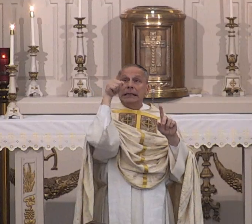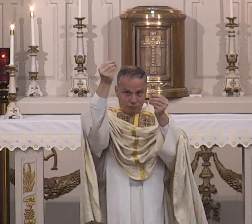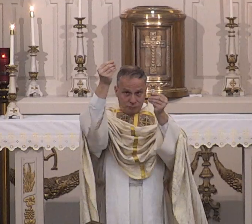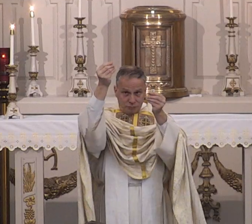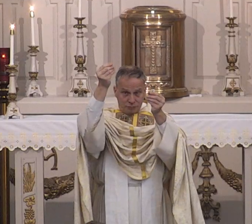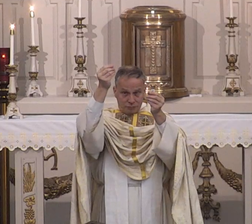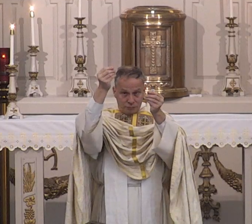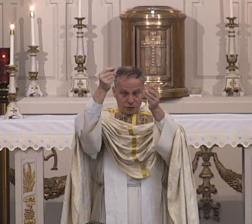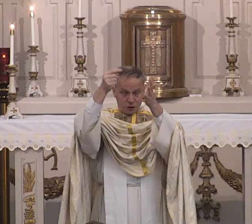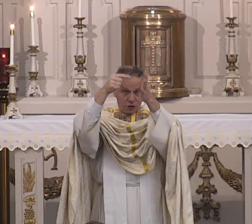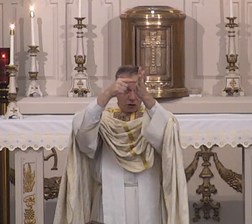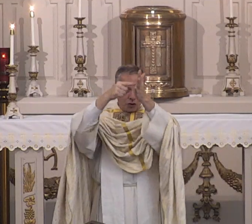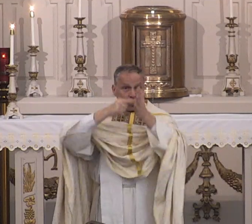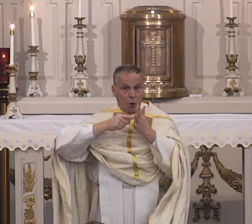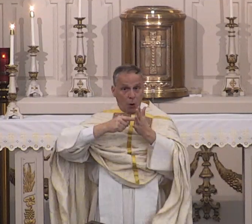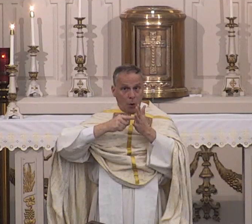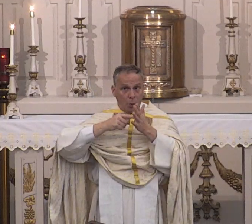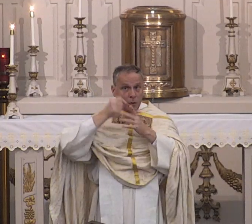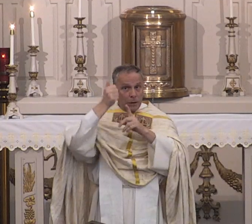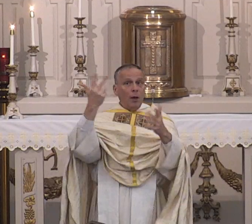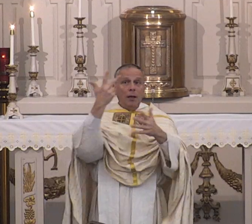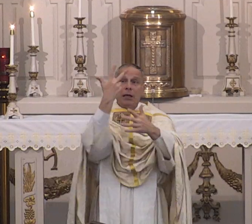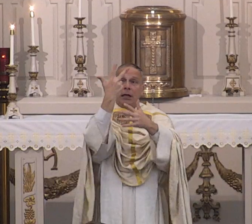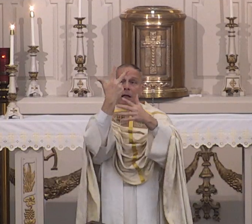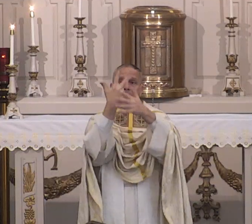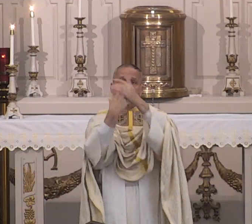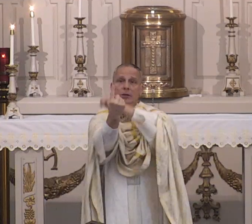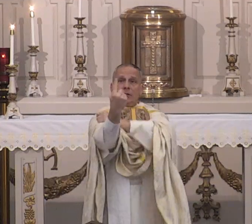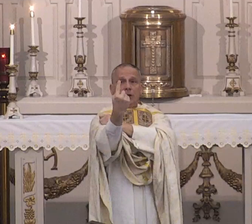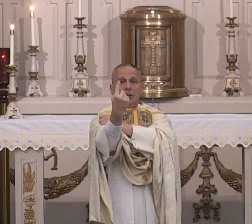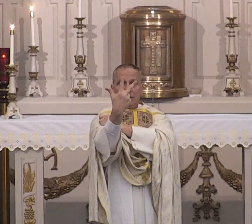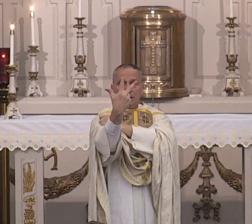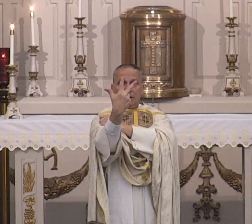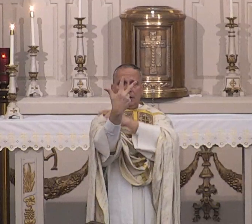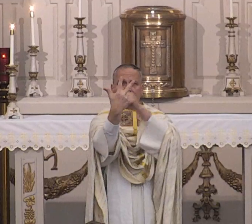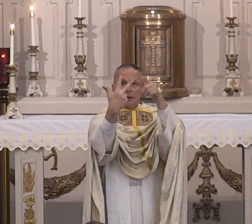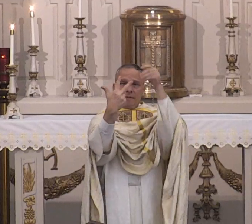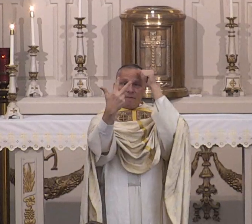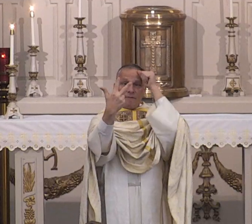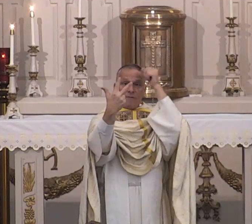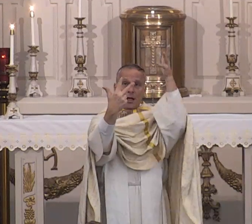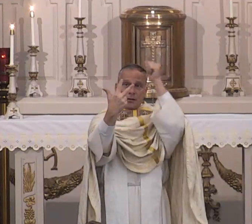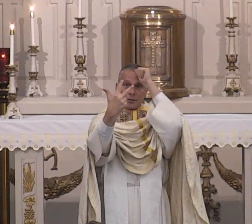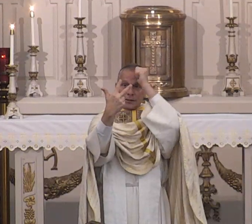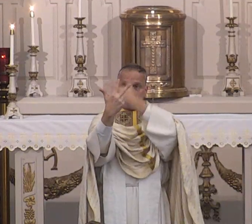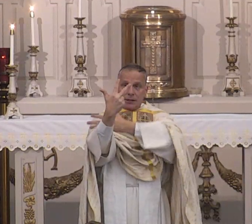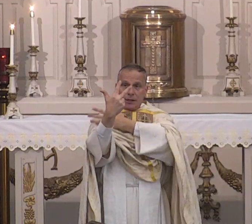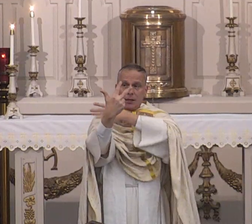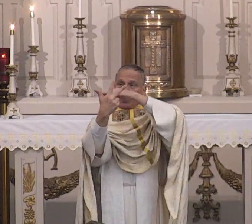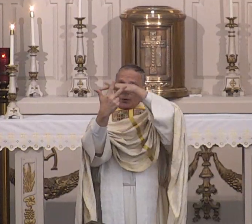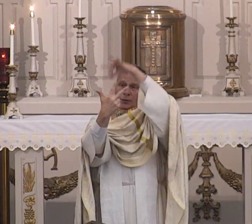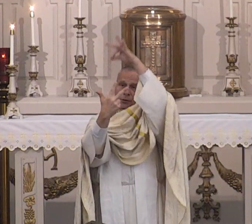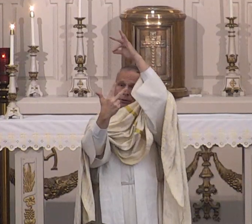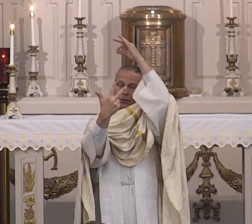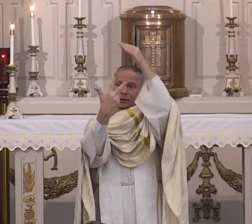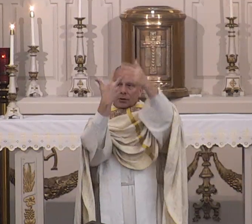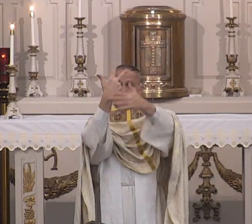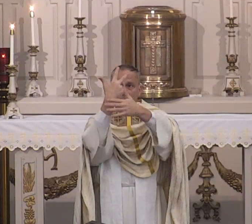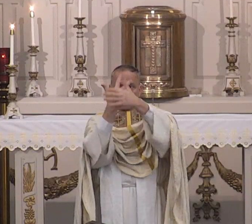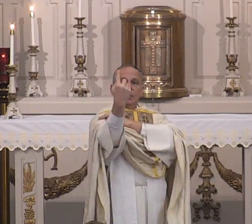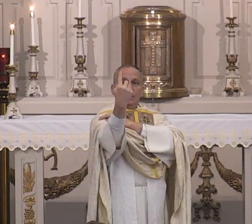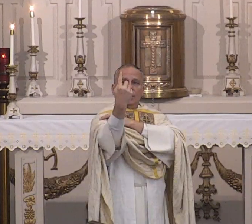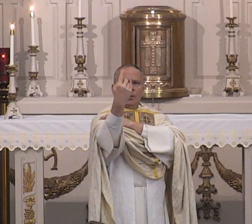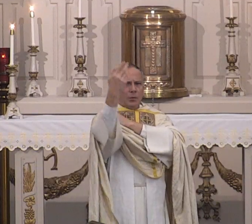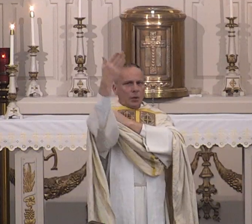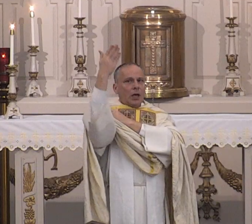So God shows himself to us as the Trinity, the Father, the Son, and the